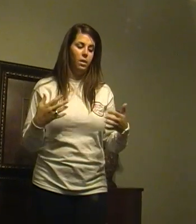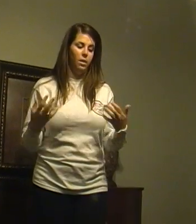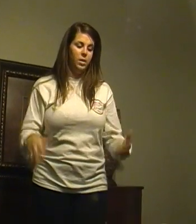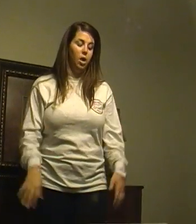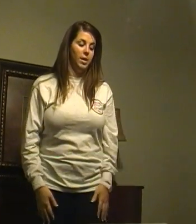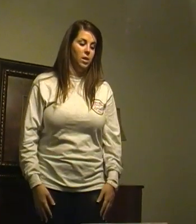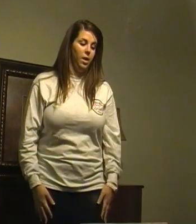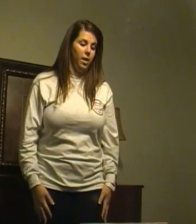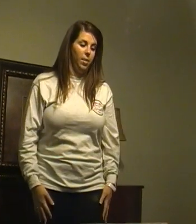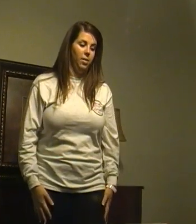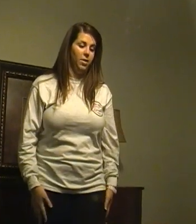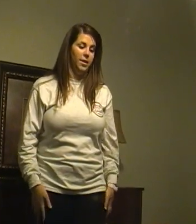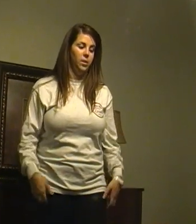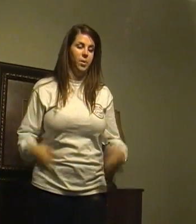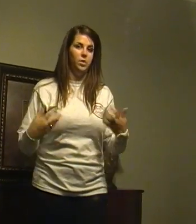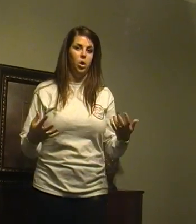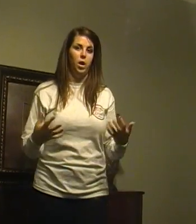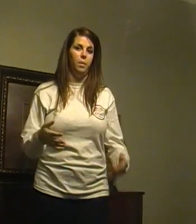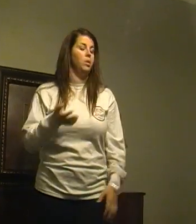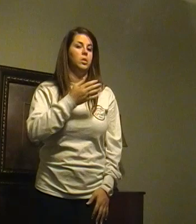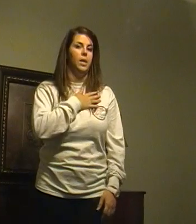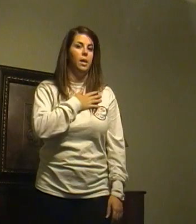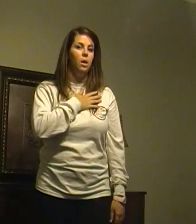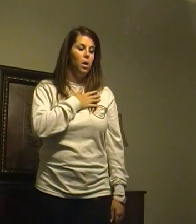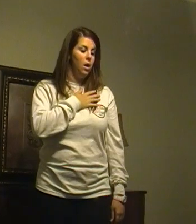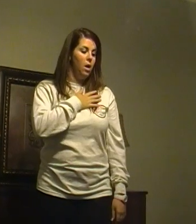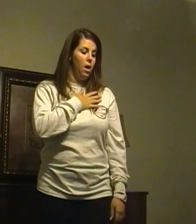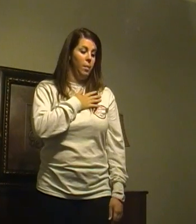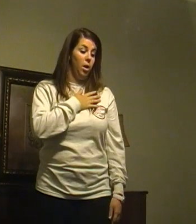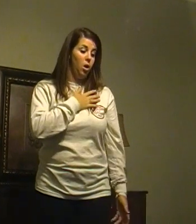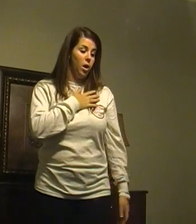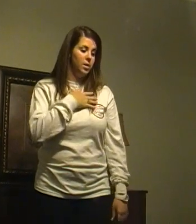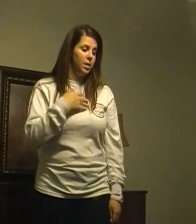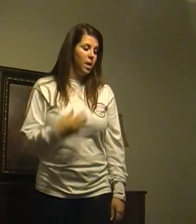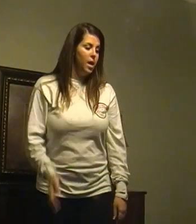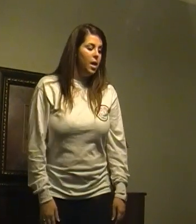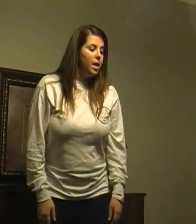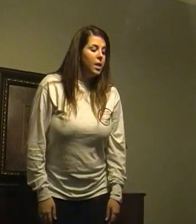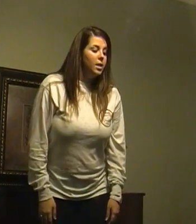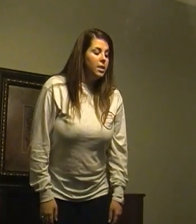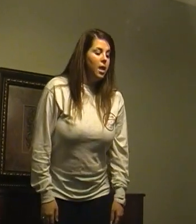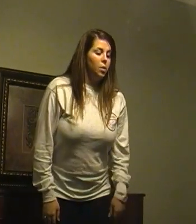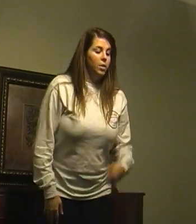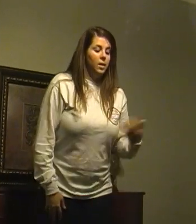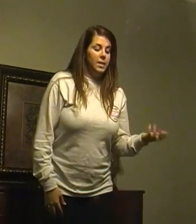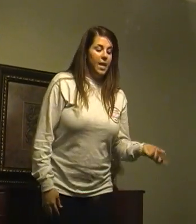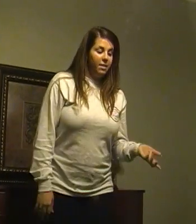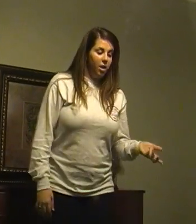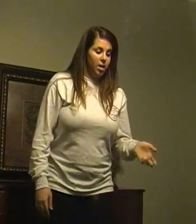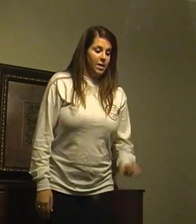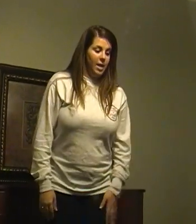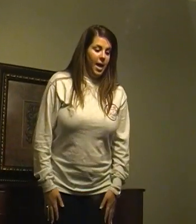the song is talking about, the things that we've scarred mostly in our hearts. So, the second verse,